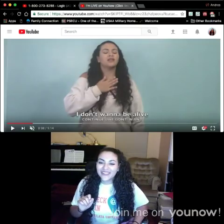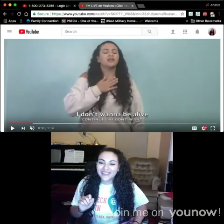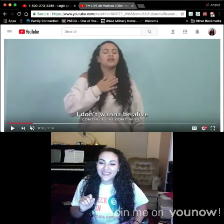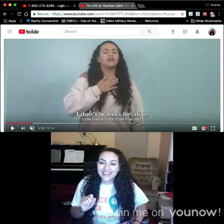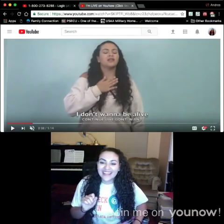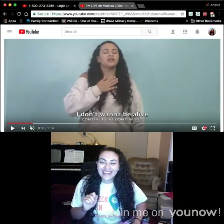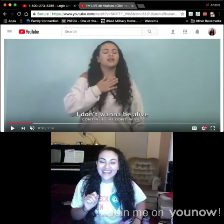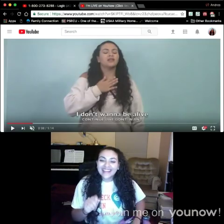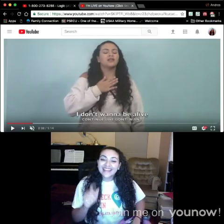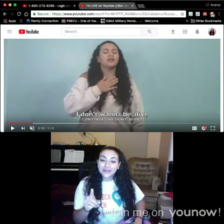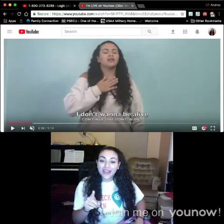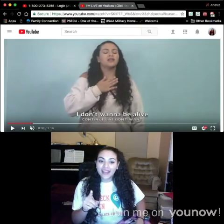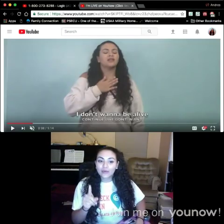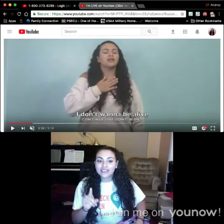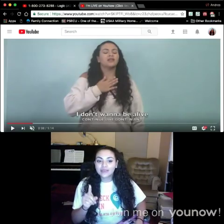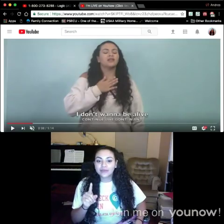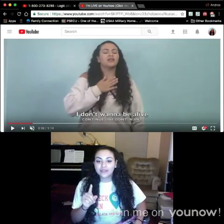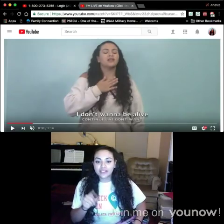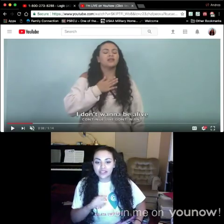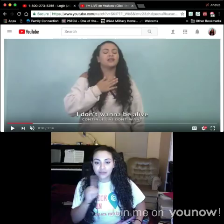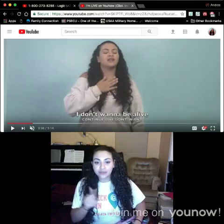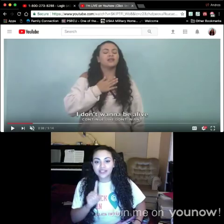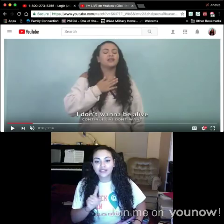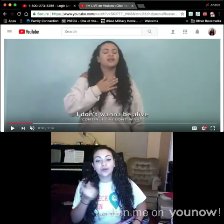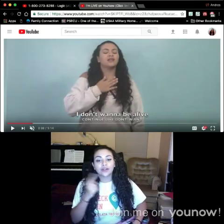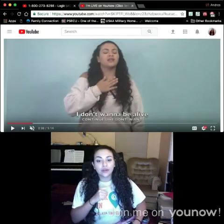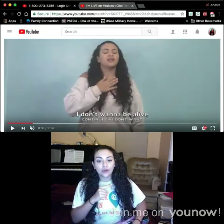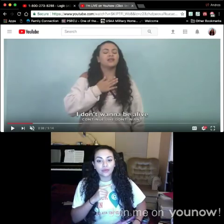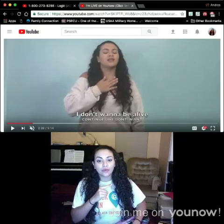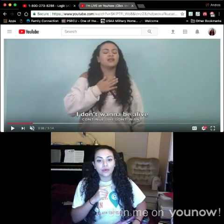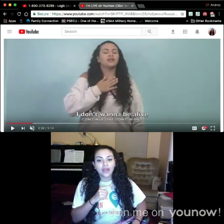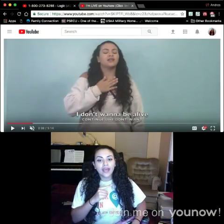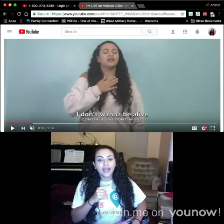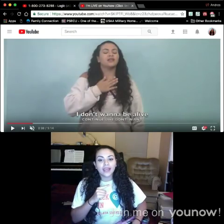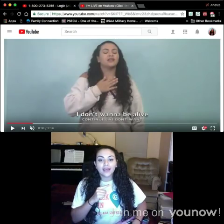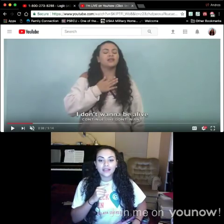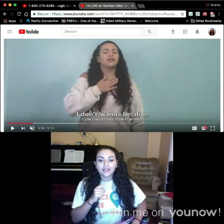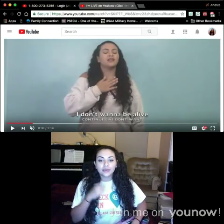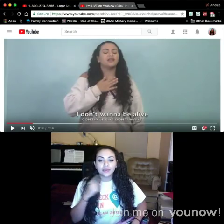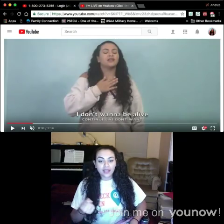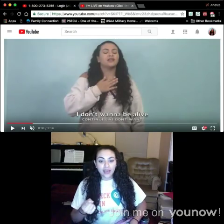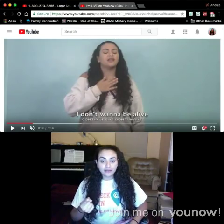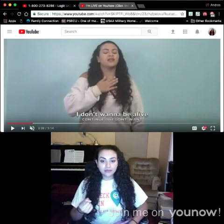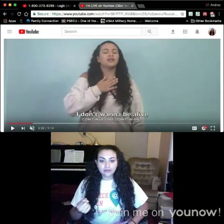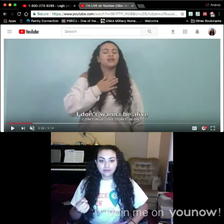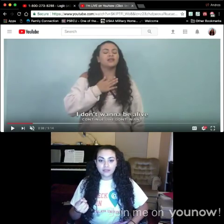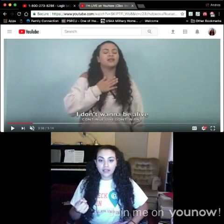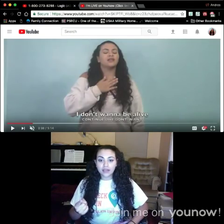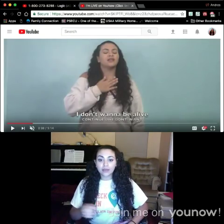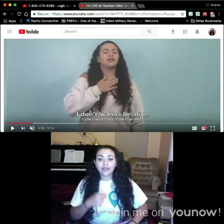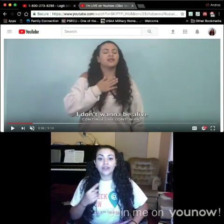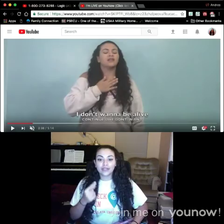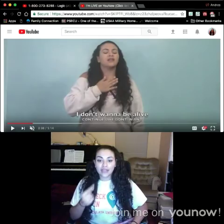for the beginning. It's okay. Once we finish this first section, we're going to go through and do it again.